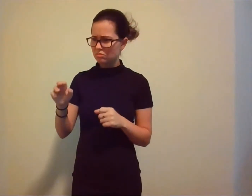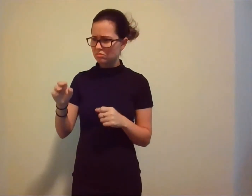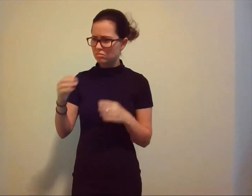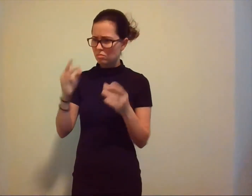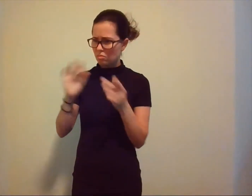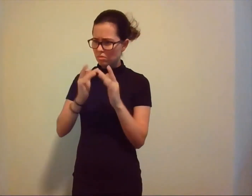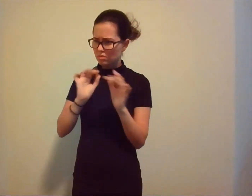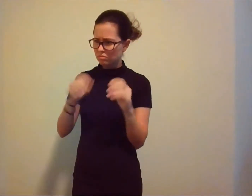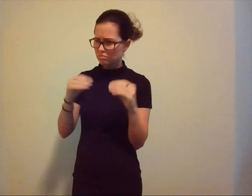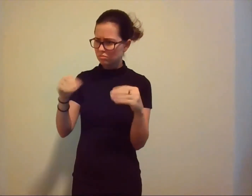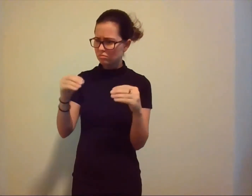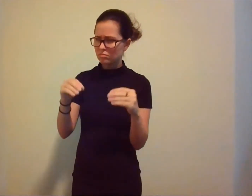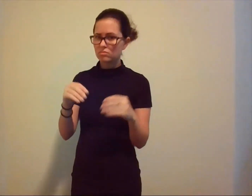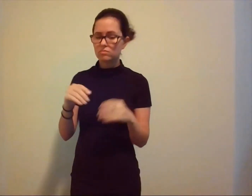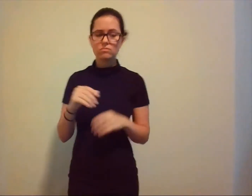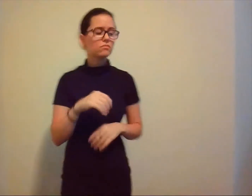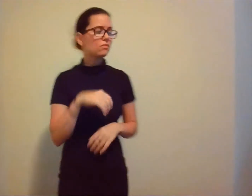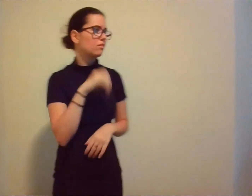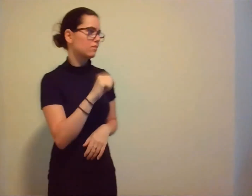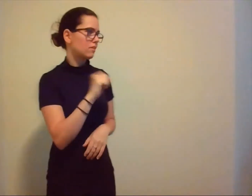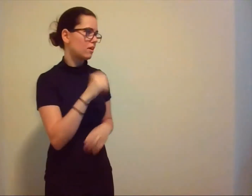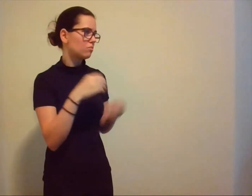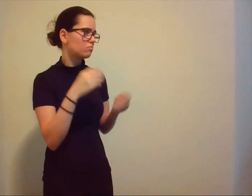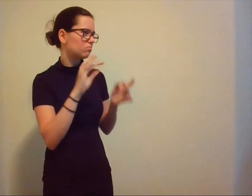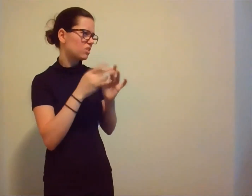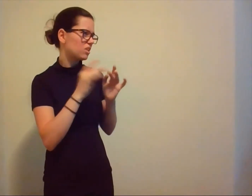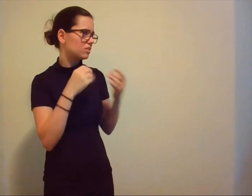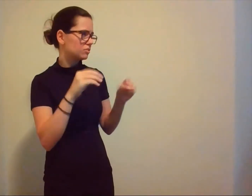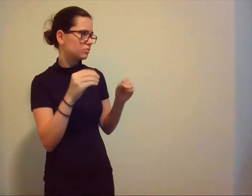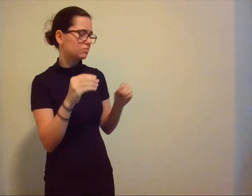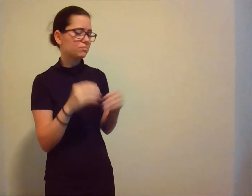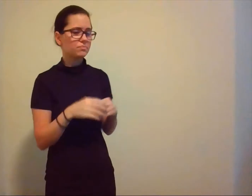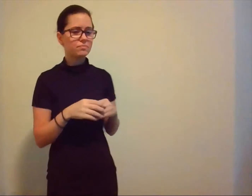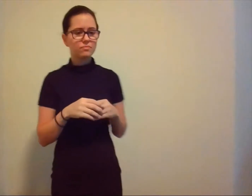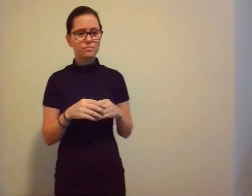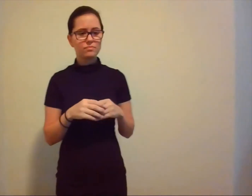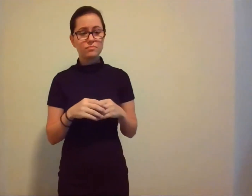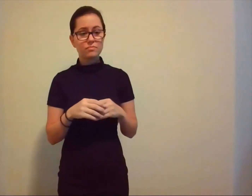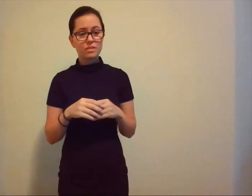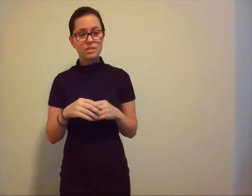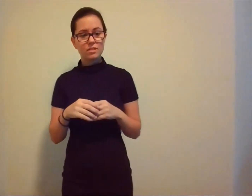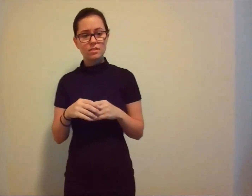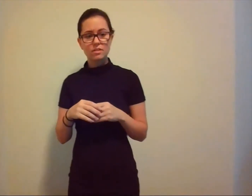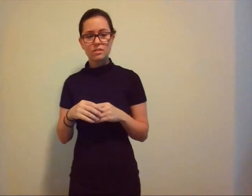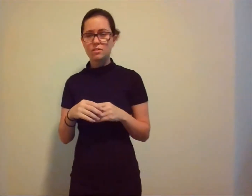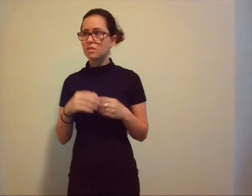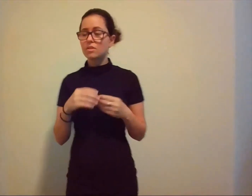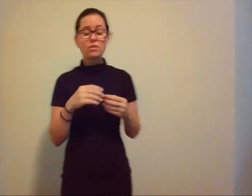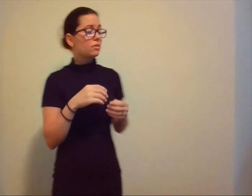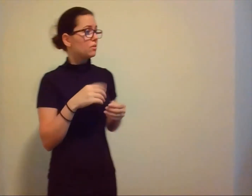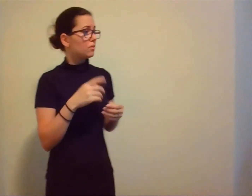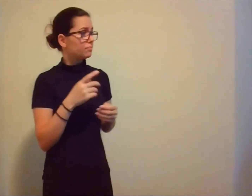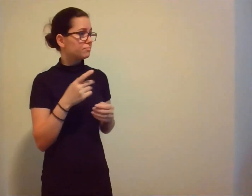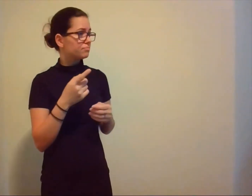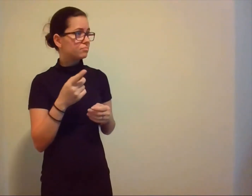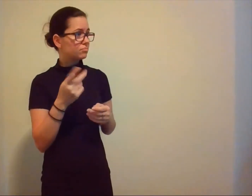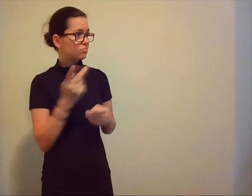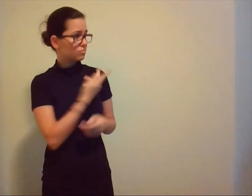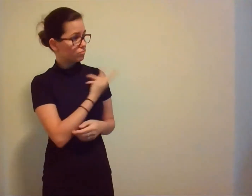pictures. We repost those on the Mythical Instagram feed. So let us have it. Let us have it.